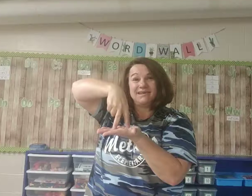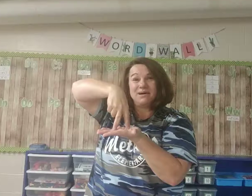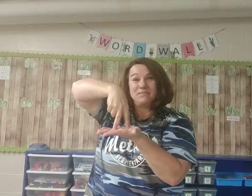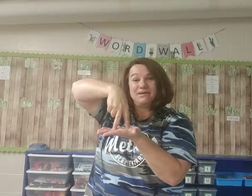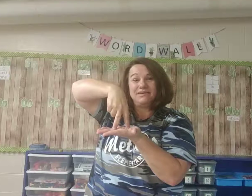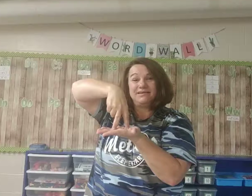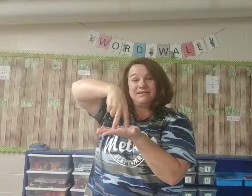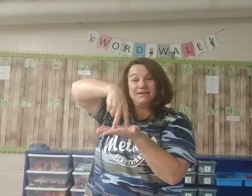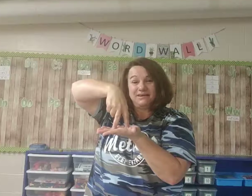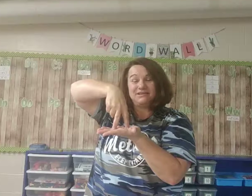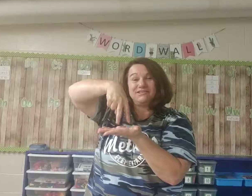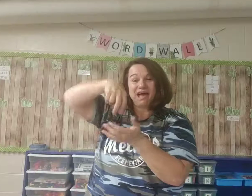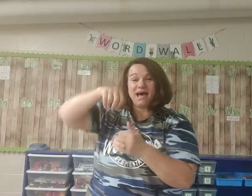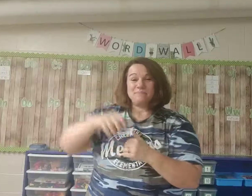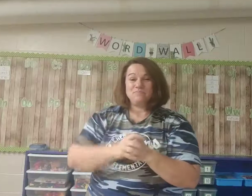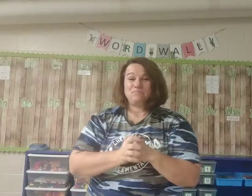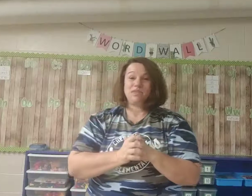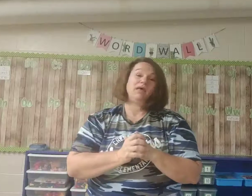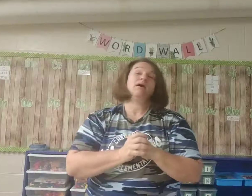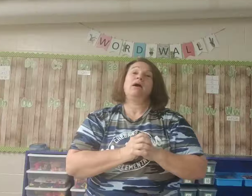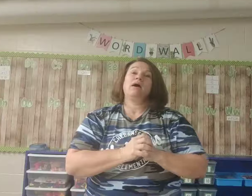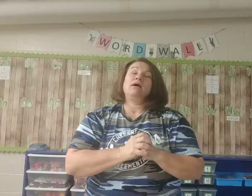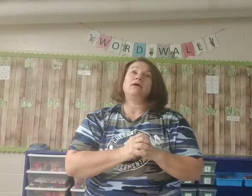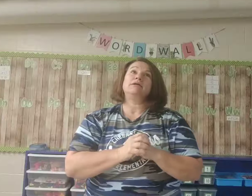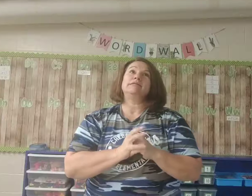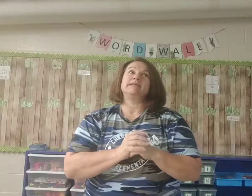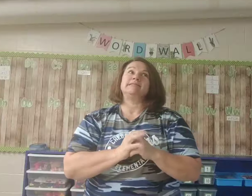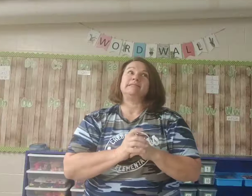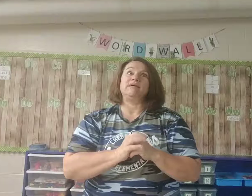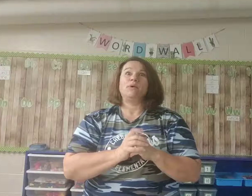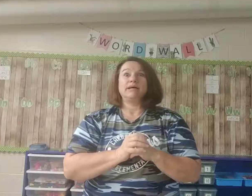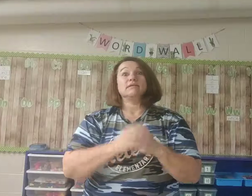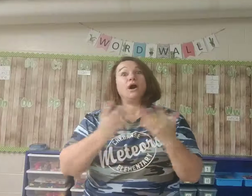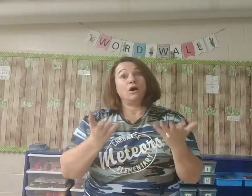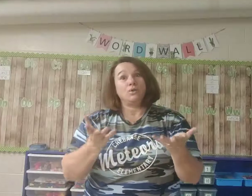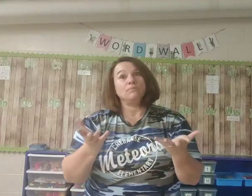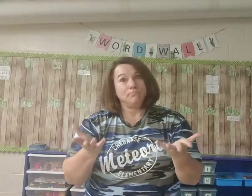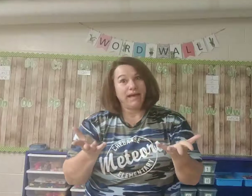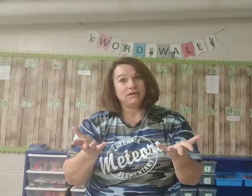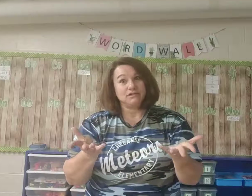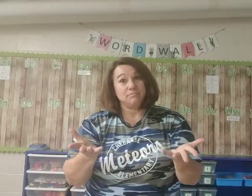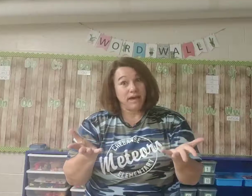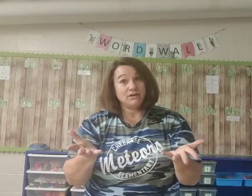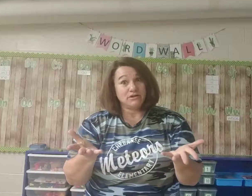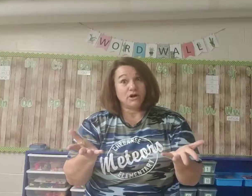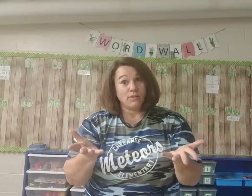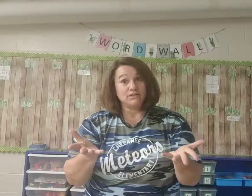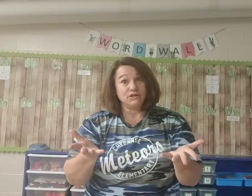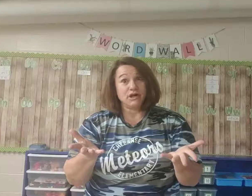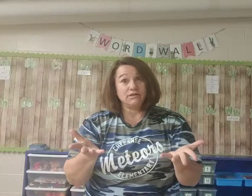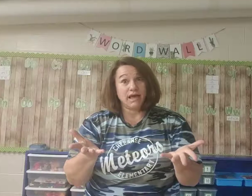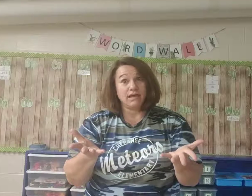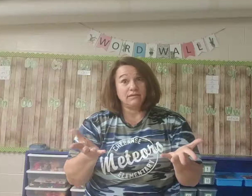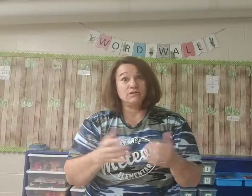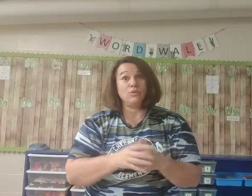stand up. Good job. Oh, let's see, what else? Oh, manners. Manners are always good, aren't they? So we